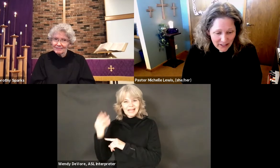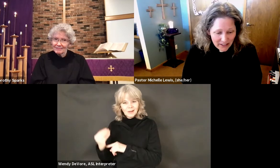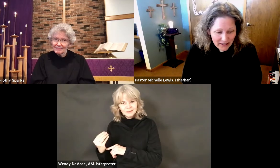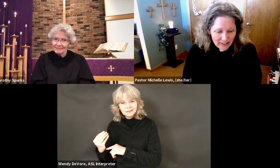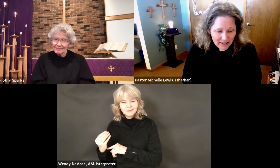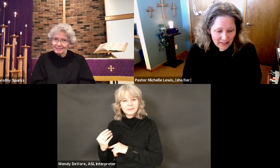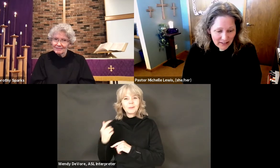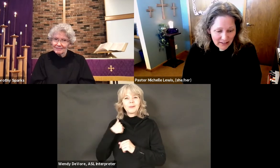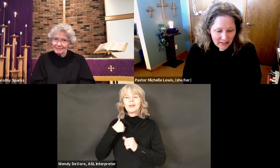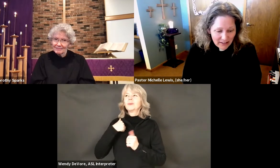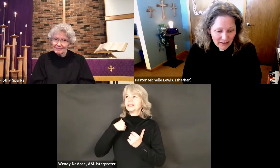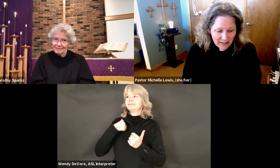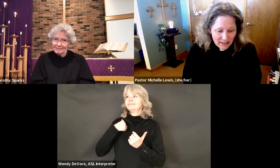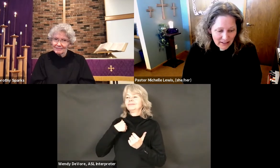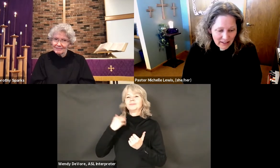our sins.